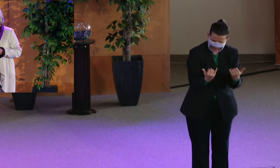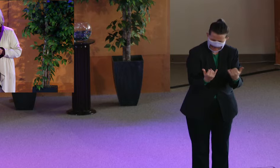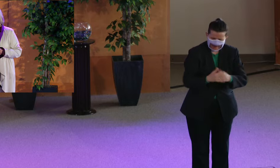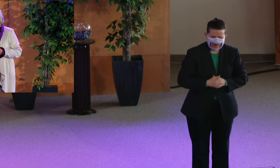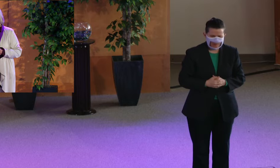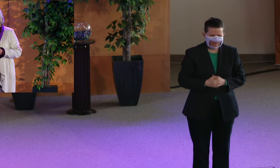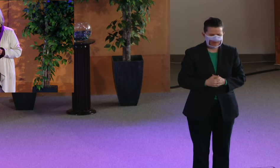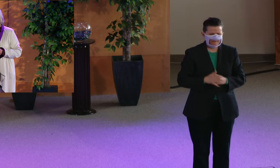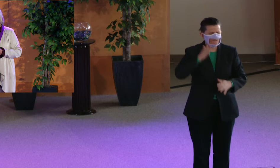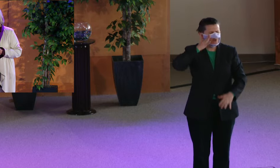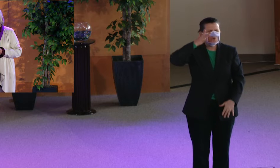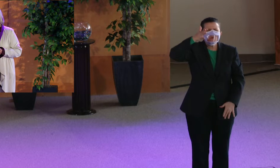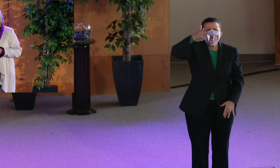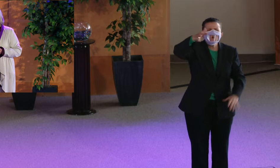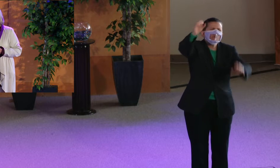have to wait.